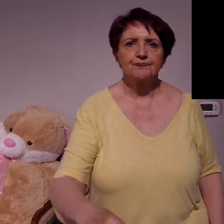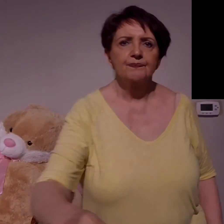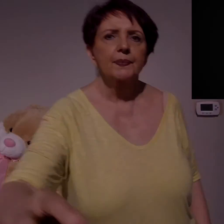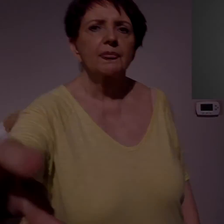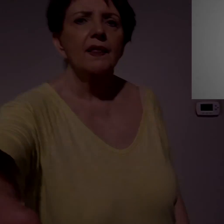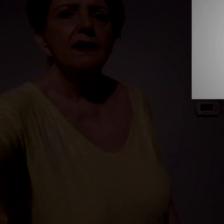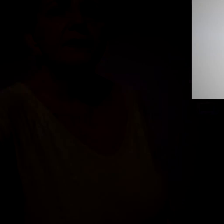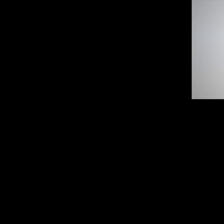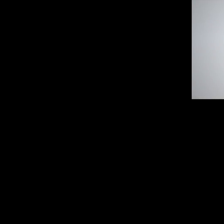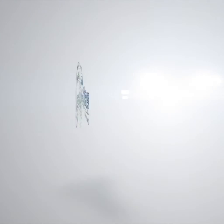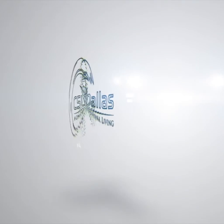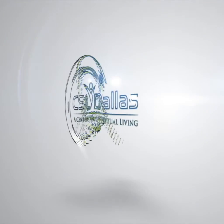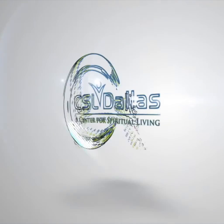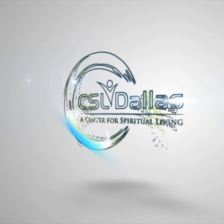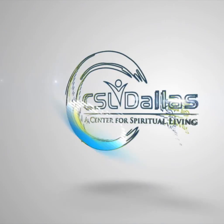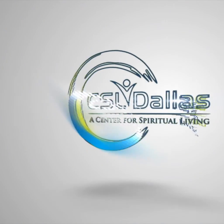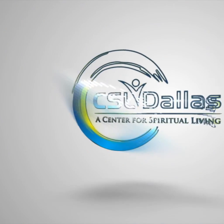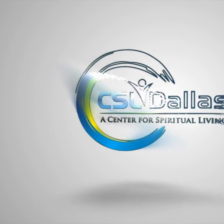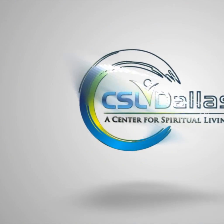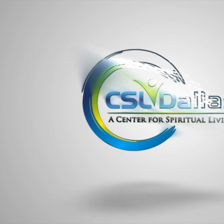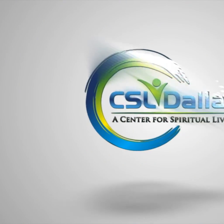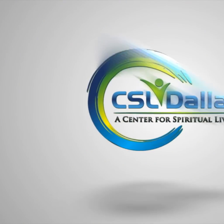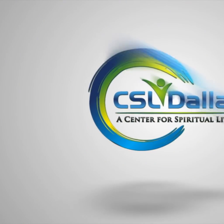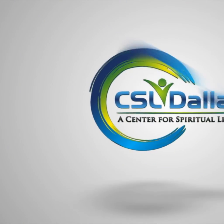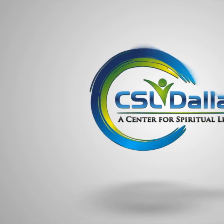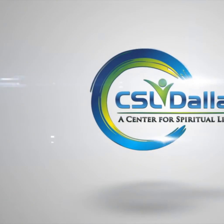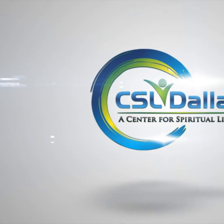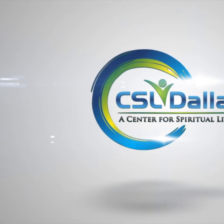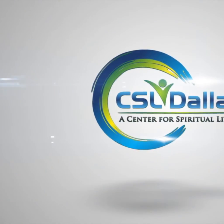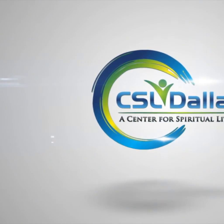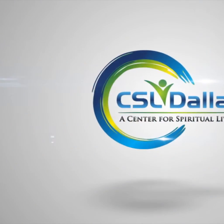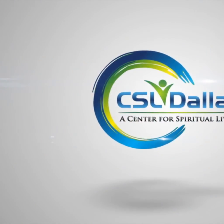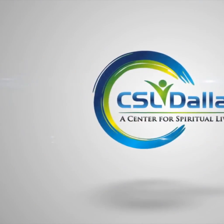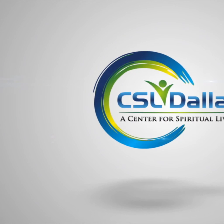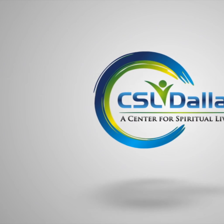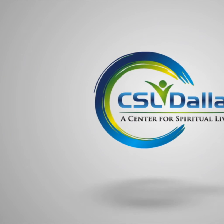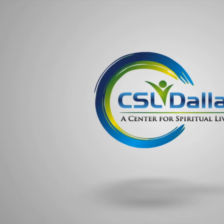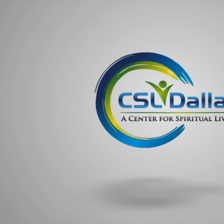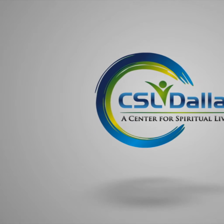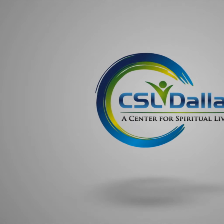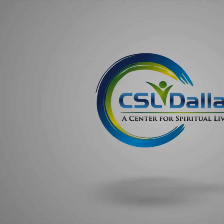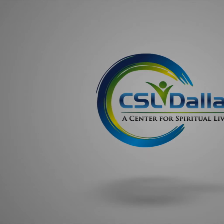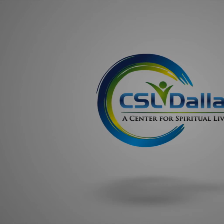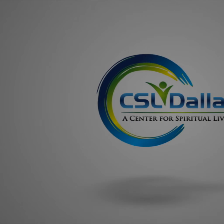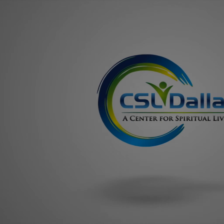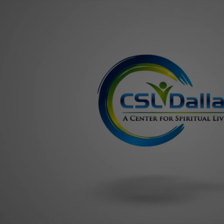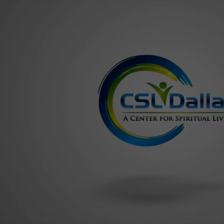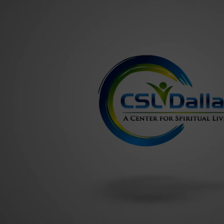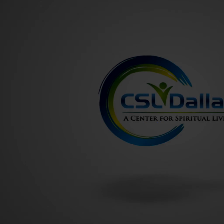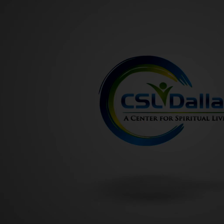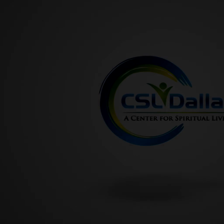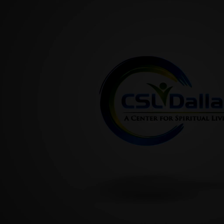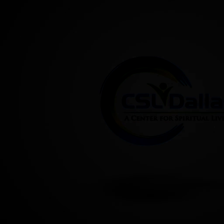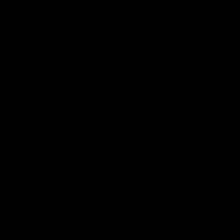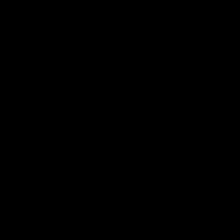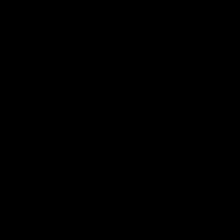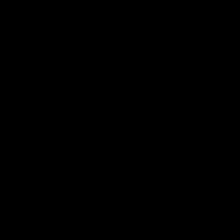looking for that on the digital clock, and when it shows up, take that as an opportunity to say, I love you, Peter Weldis, et cetera,